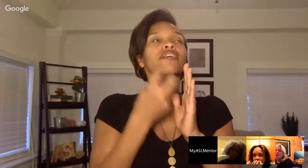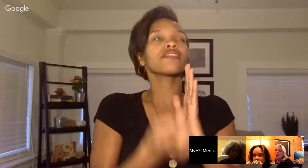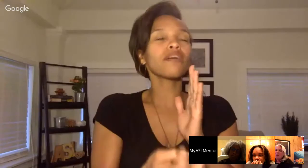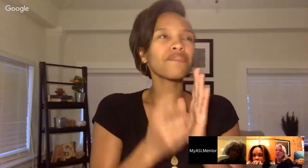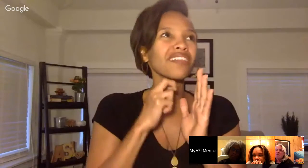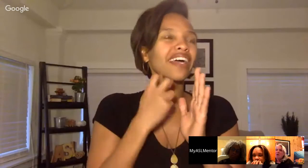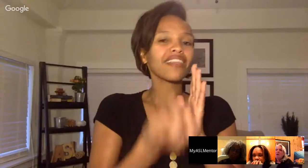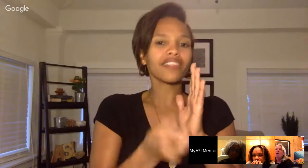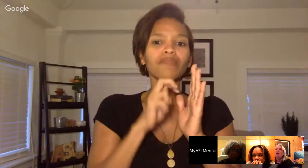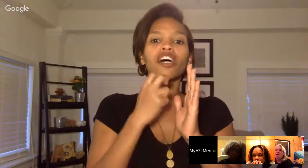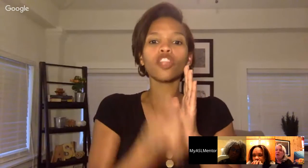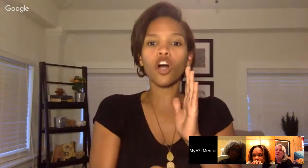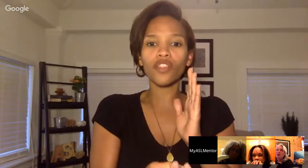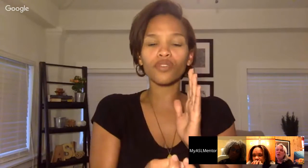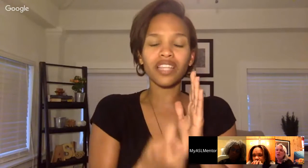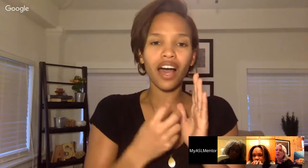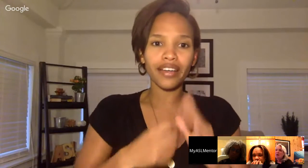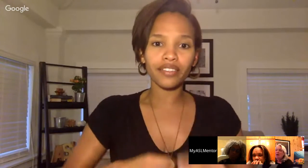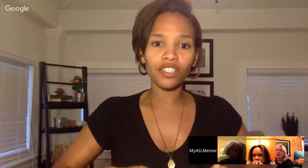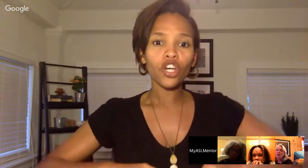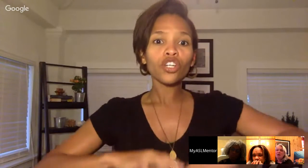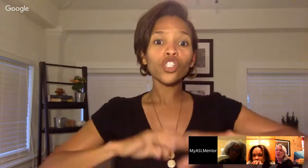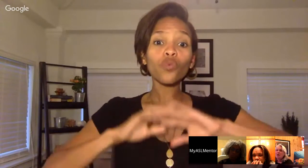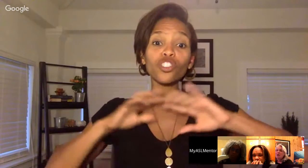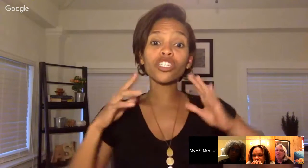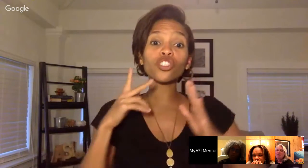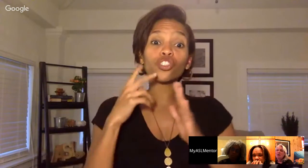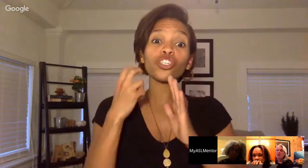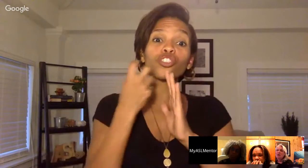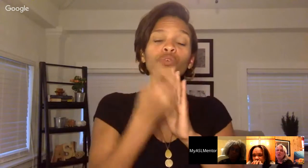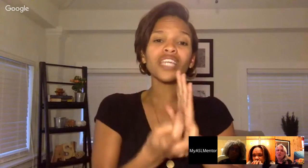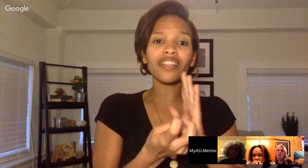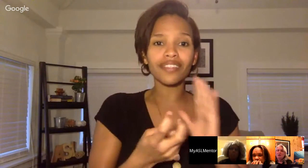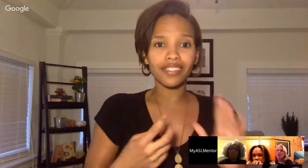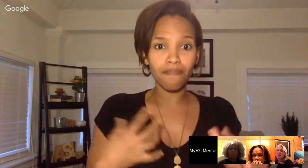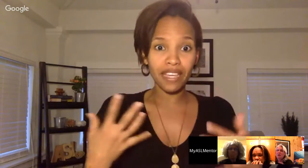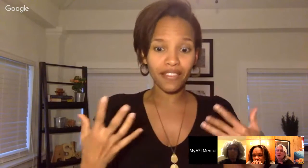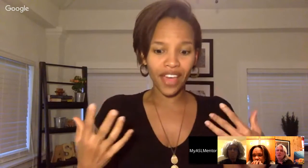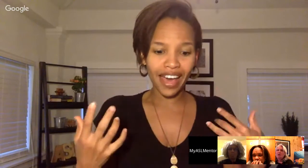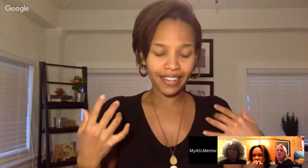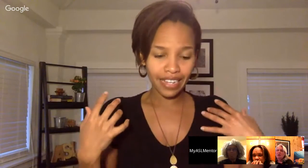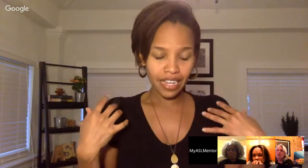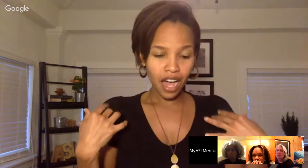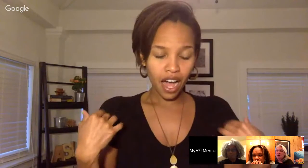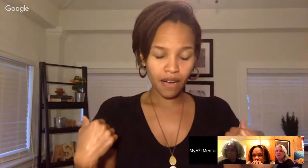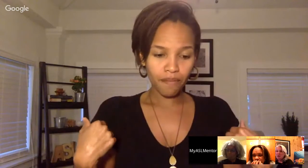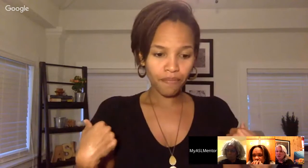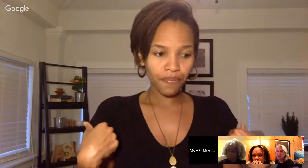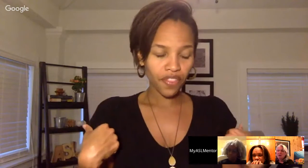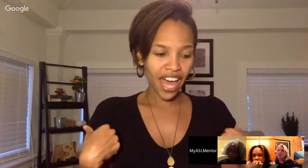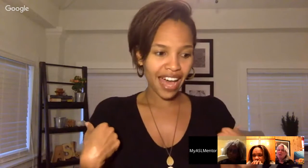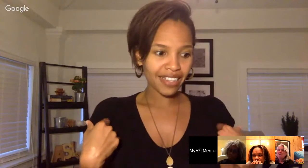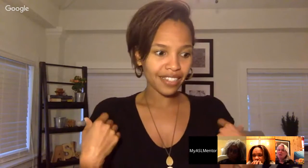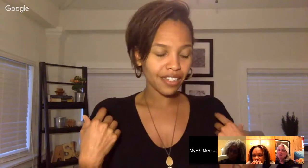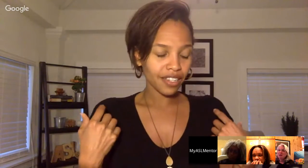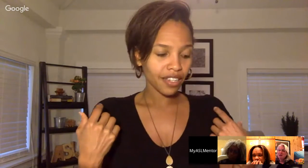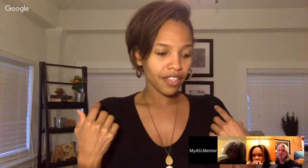Okay. something along those lines. So what she's using this to mean that that